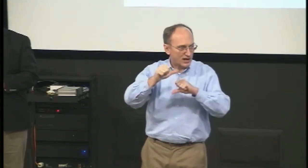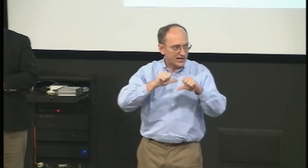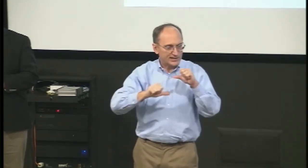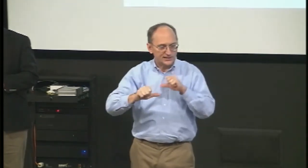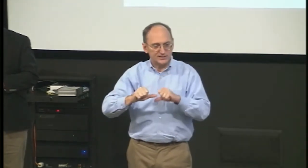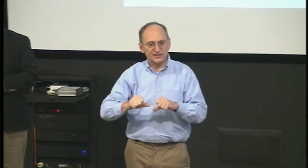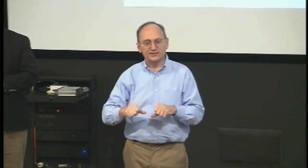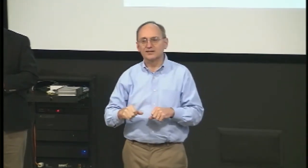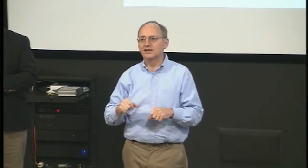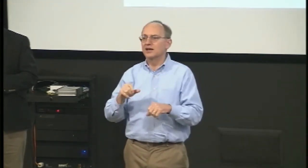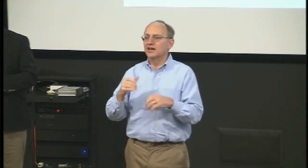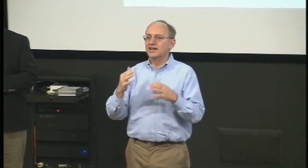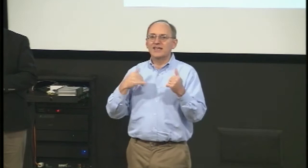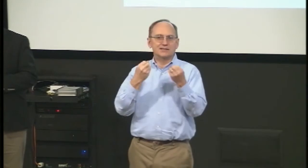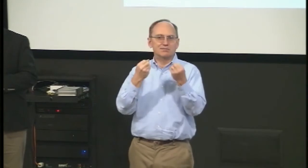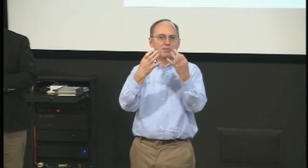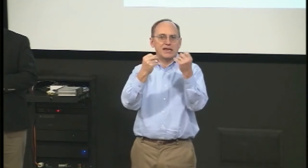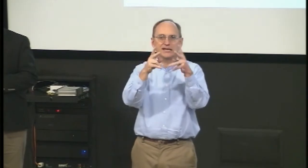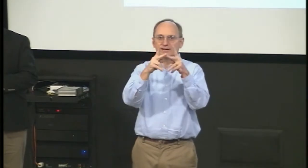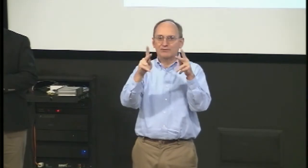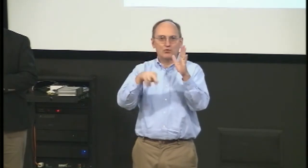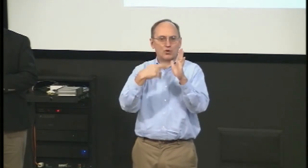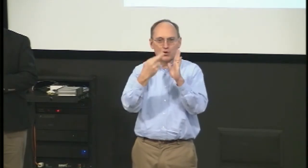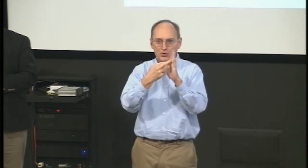and cognitive sciences.